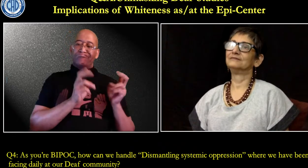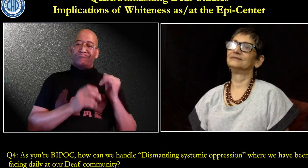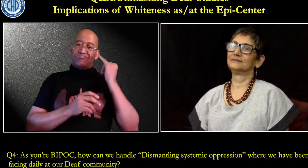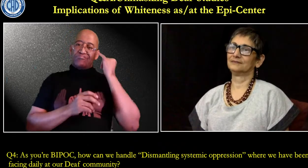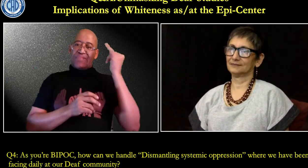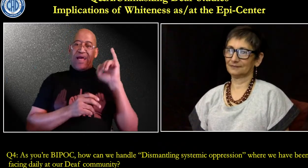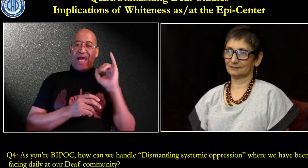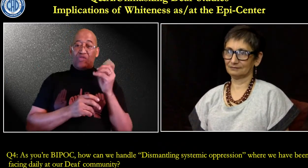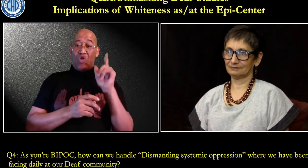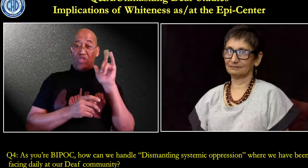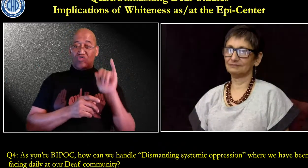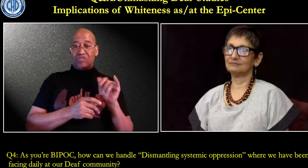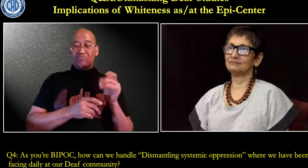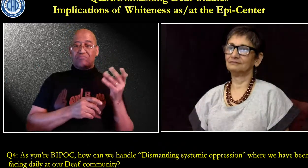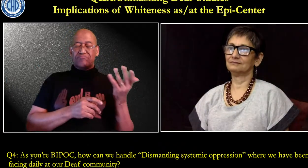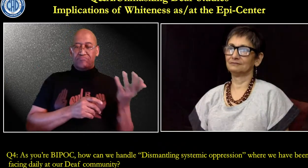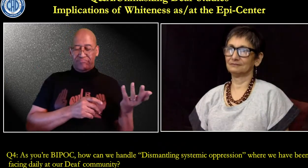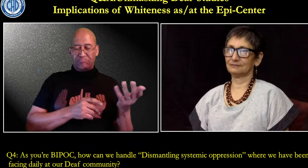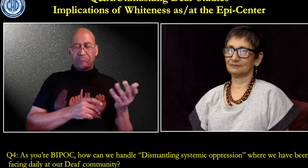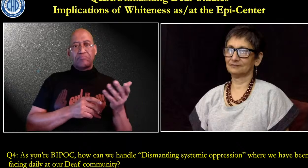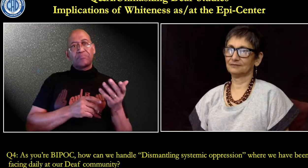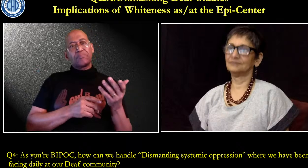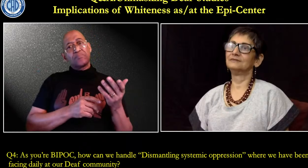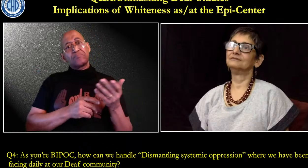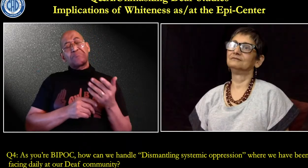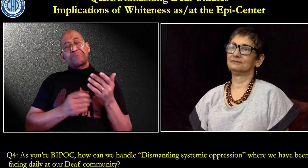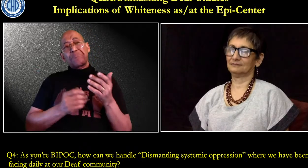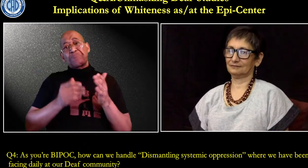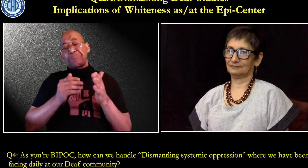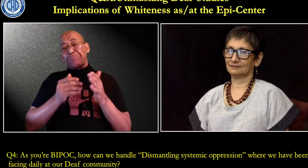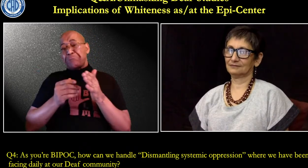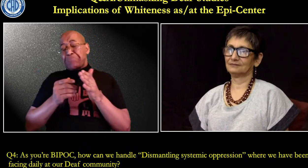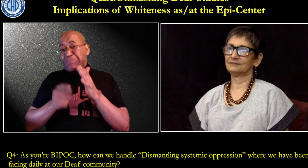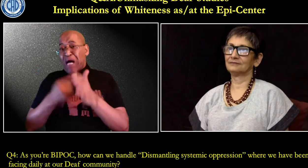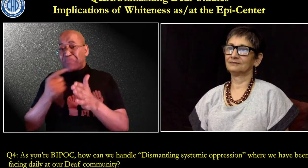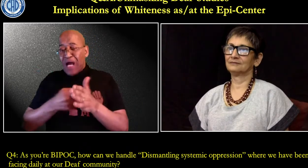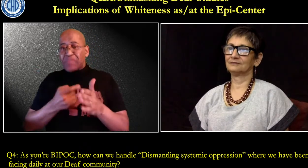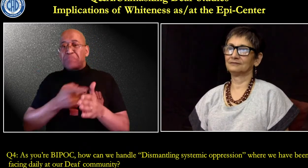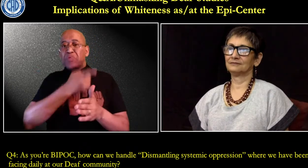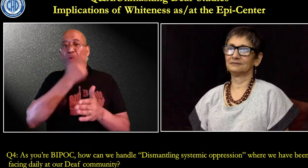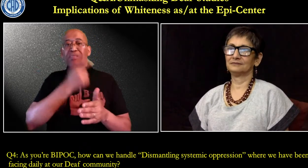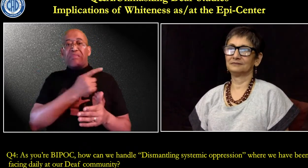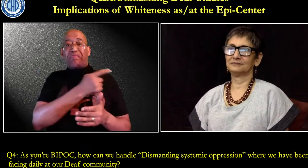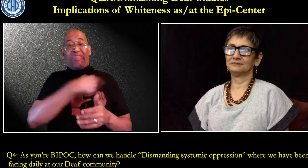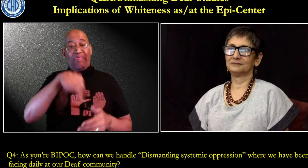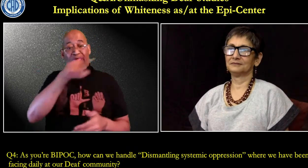some follow their family, their ideas.